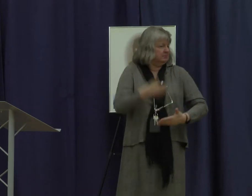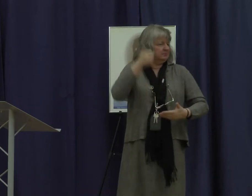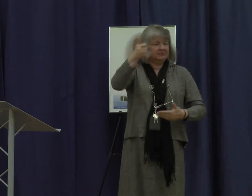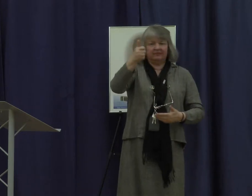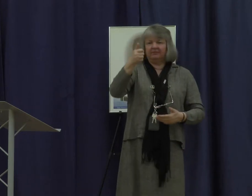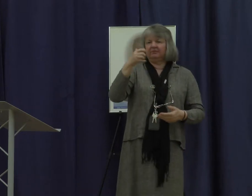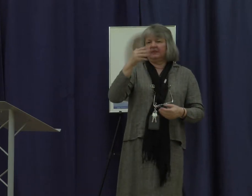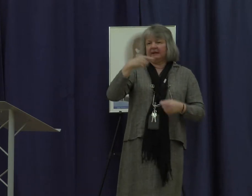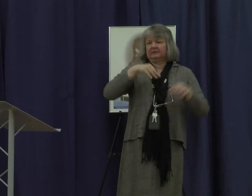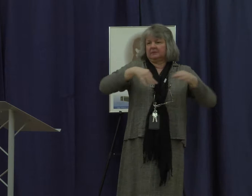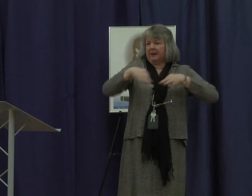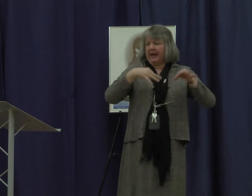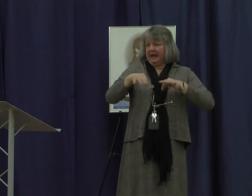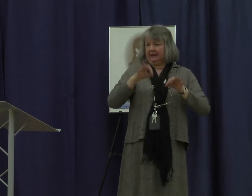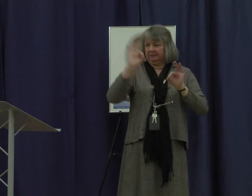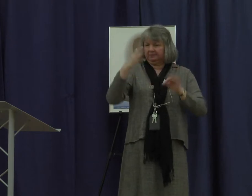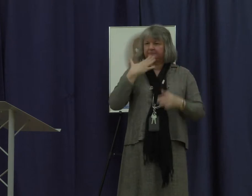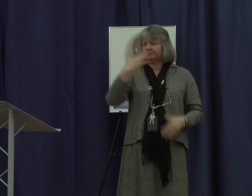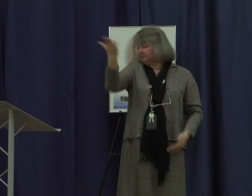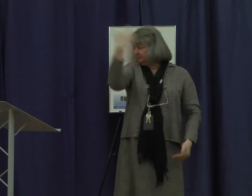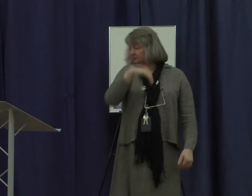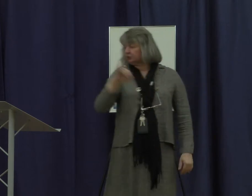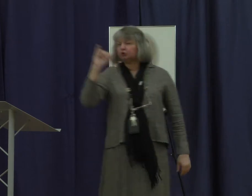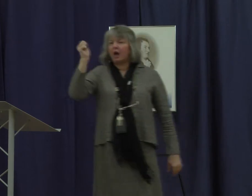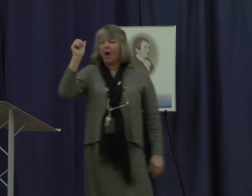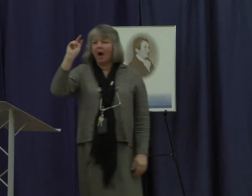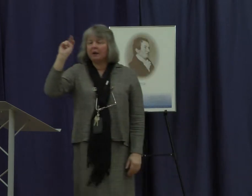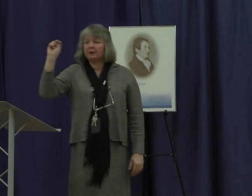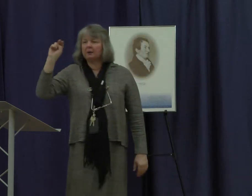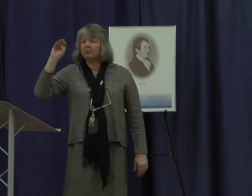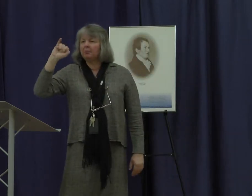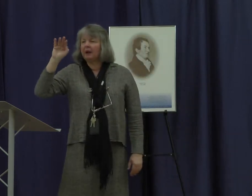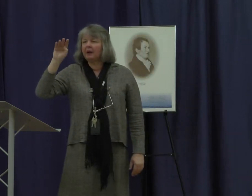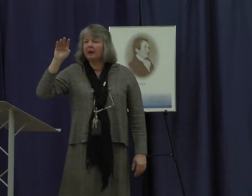we'll let them introduce themselves and they'll be able to explain.